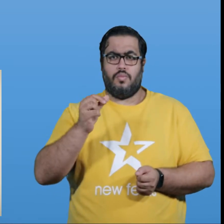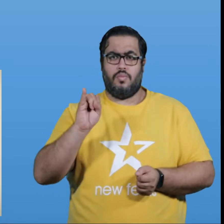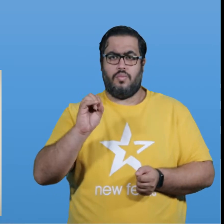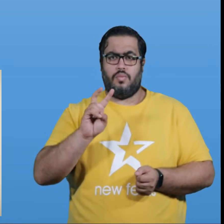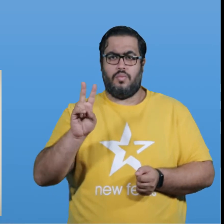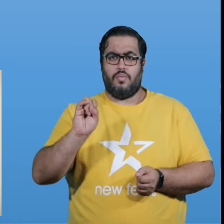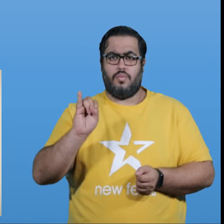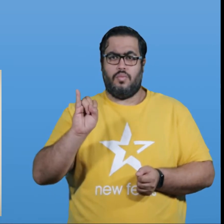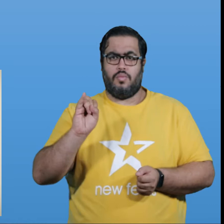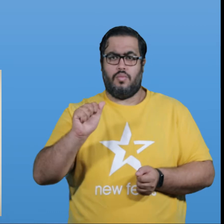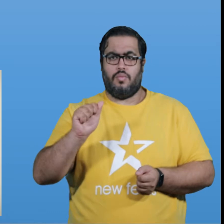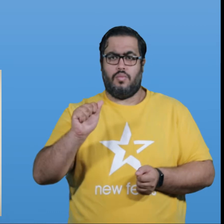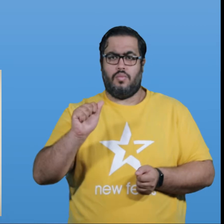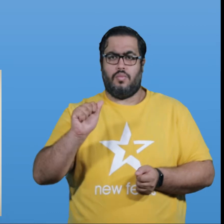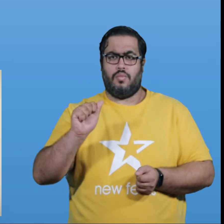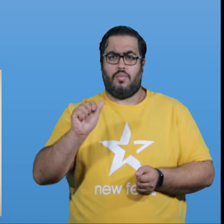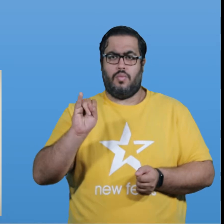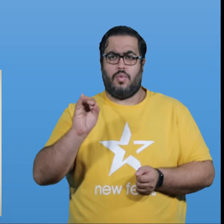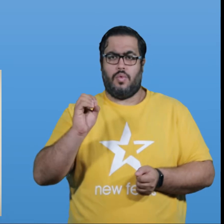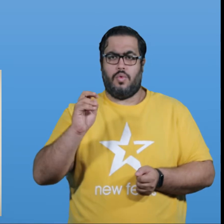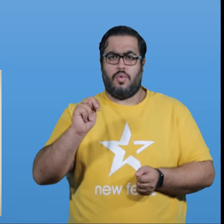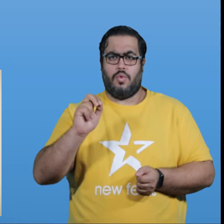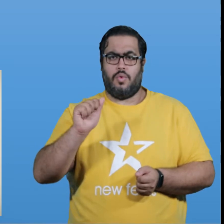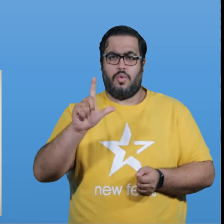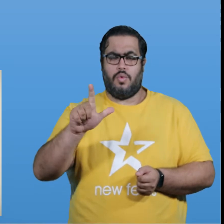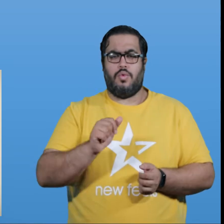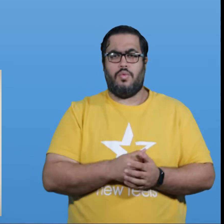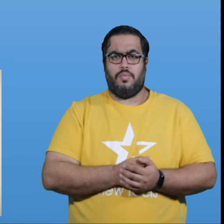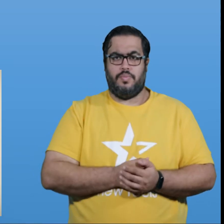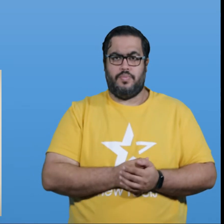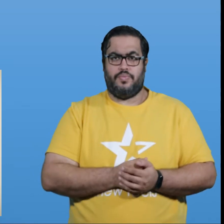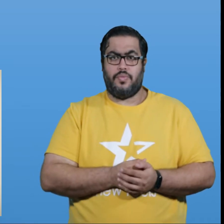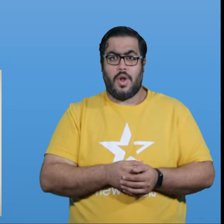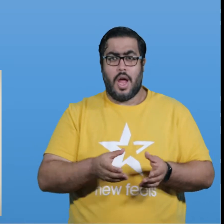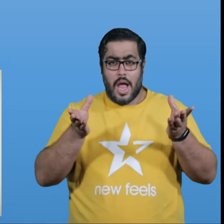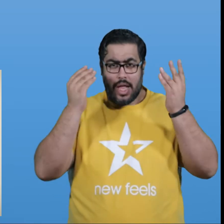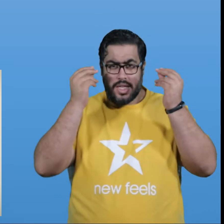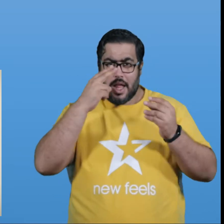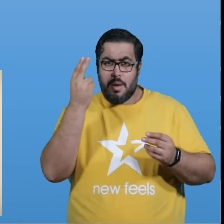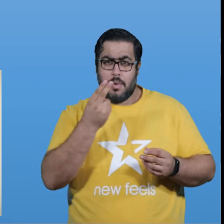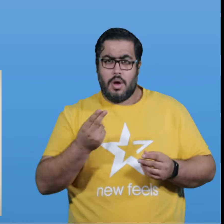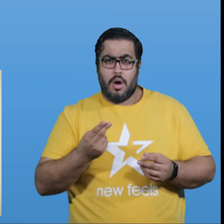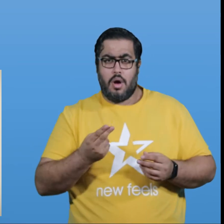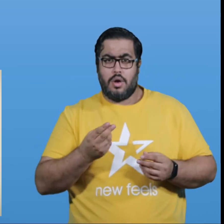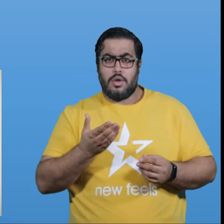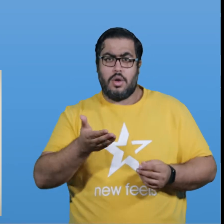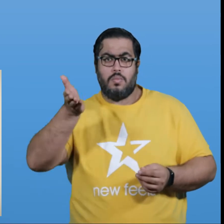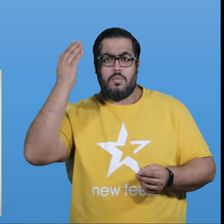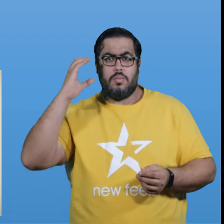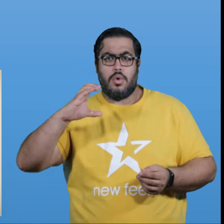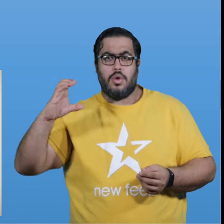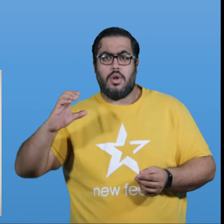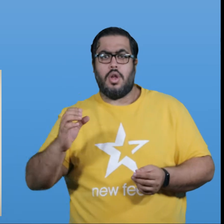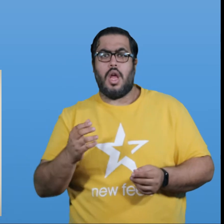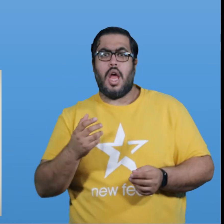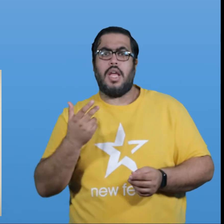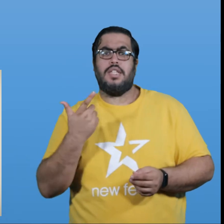these examples of Islamic art. And as you can see, it looks very old,